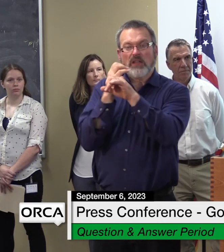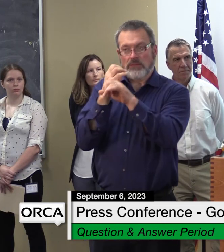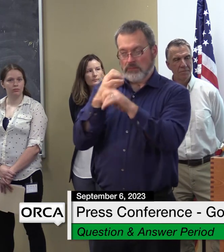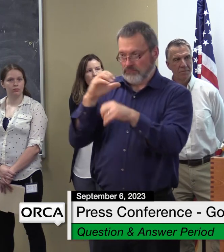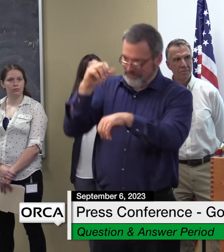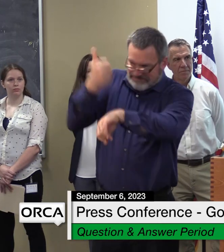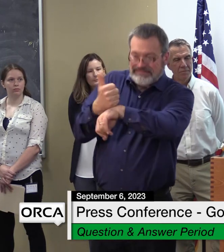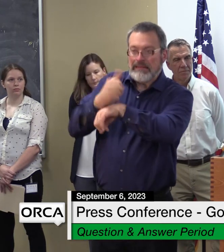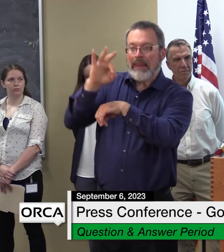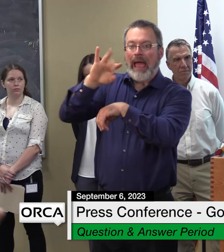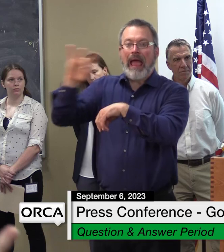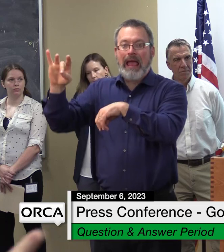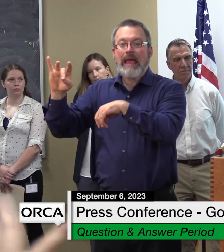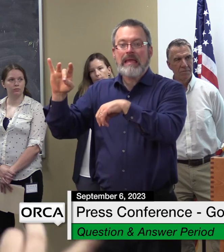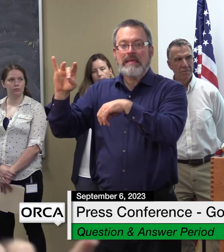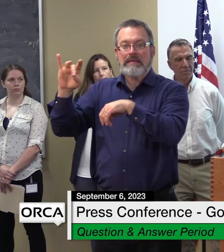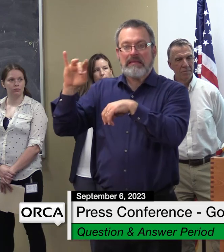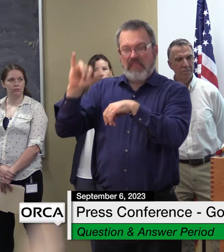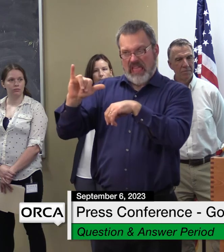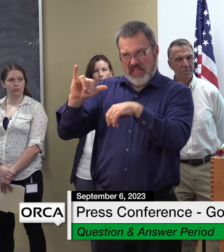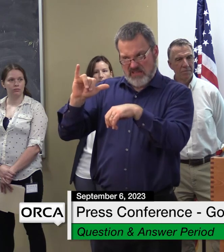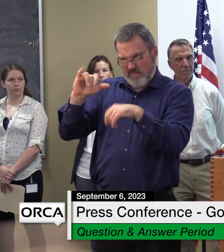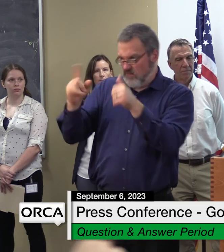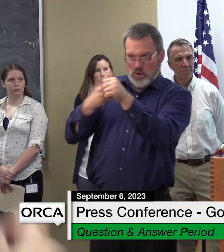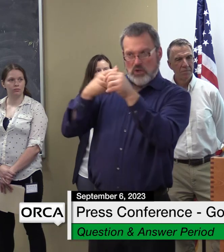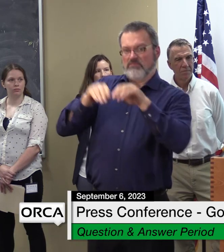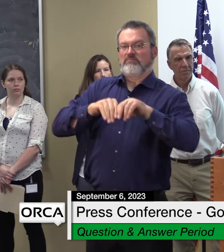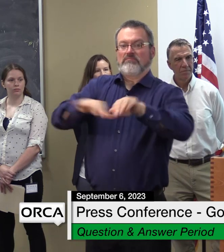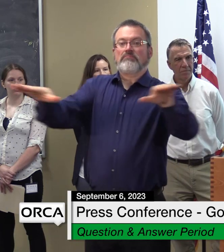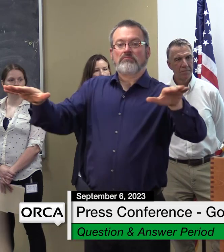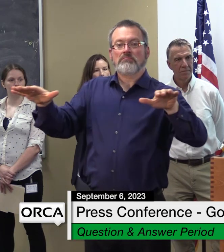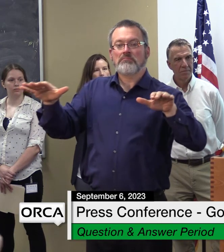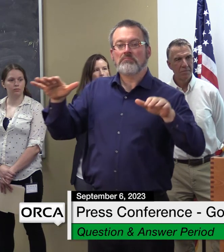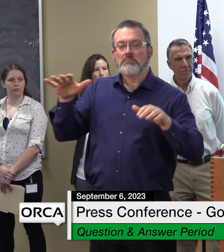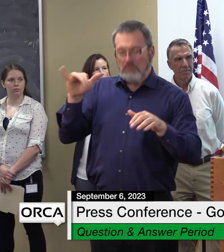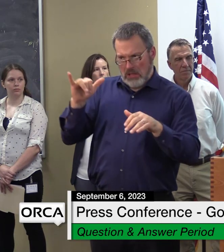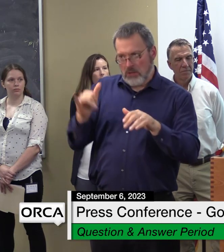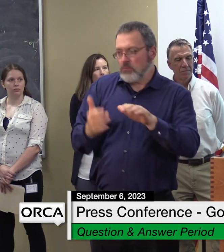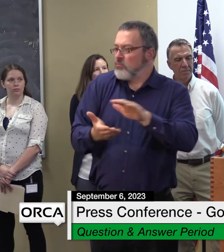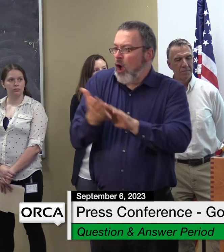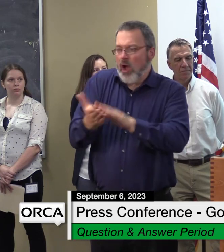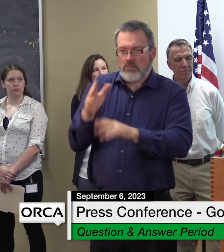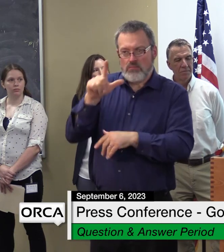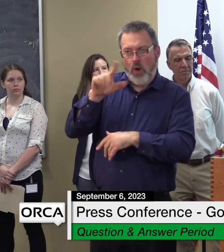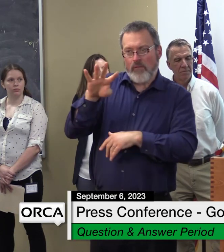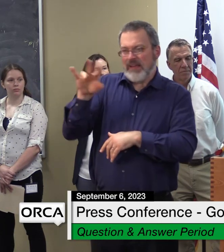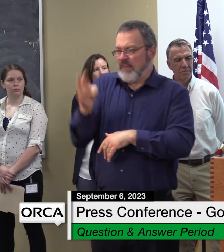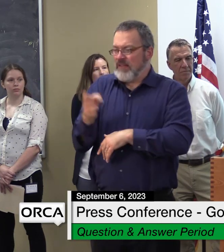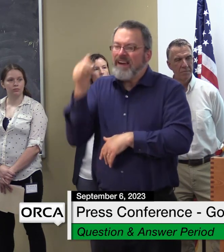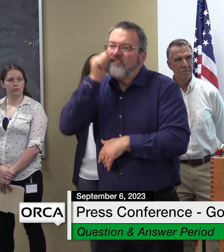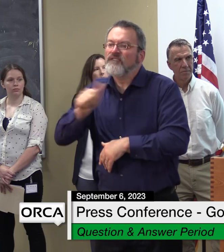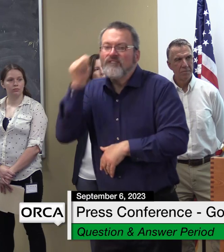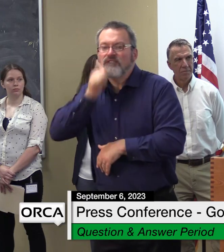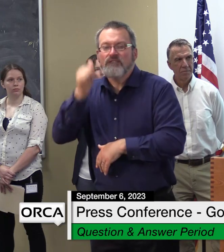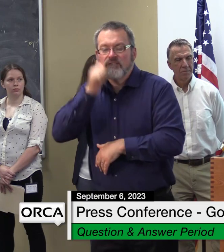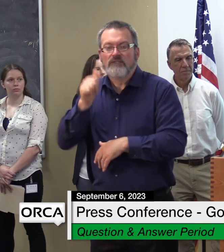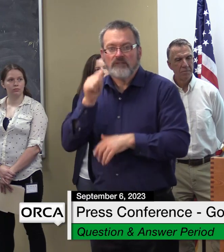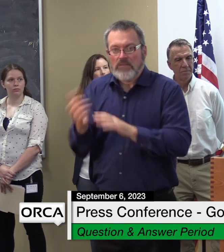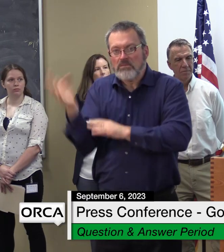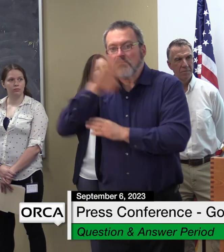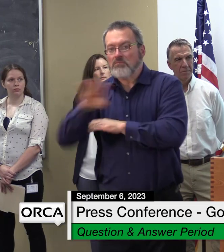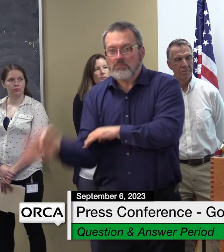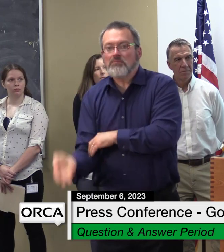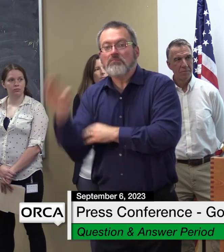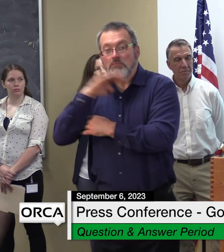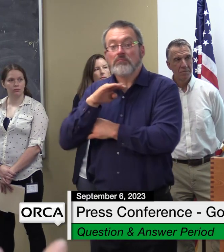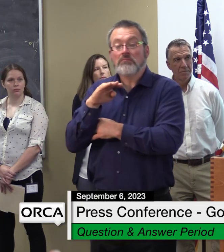three-digit 988 code that people can call 24/7. Since that has